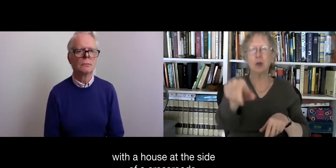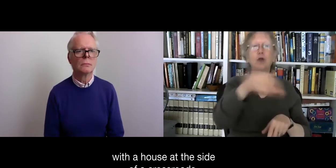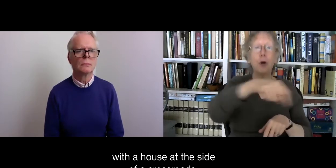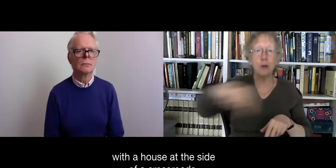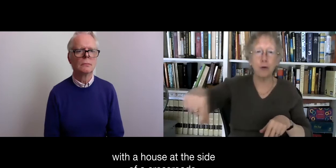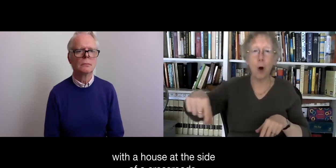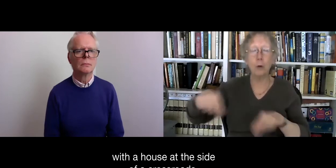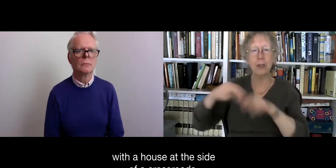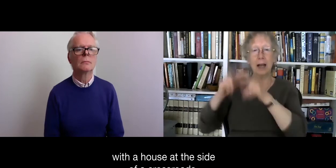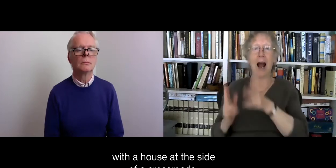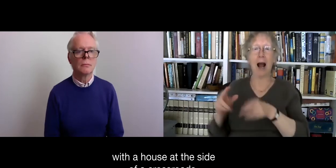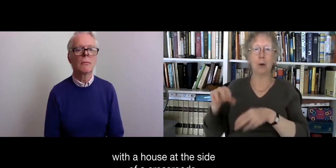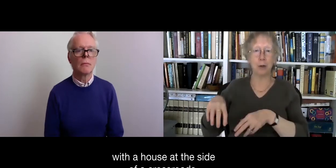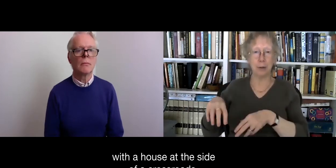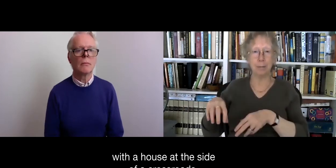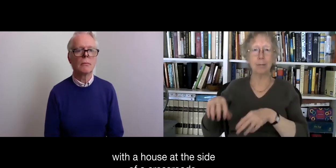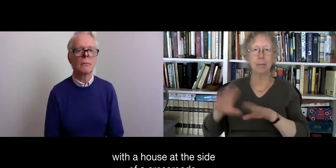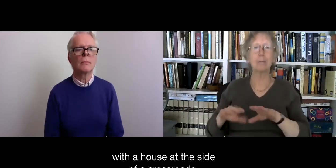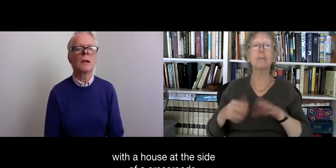with a house at the side of a crossroads.